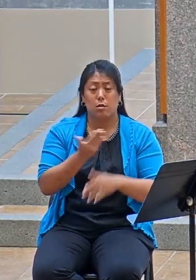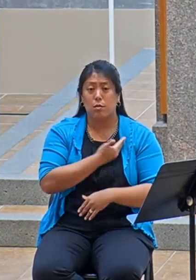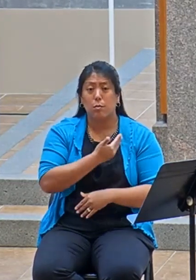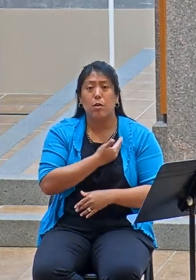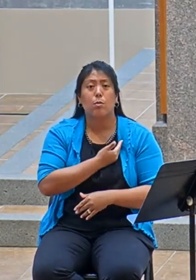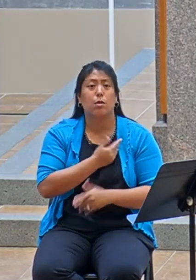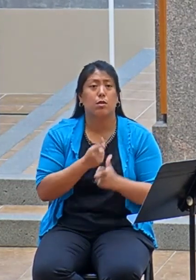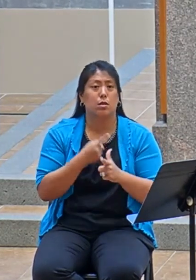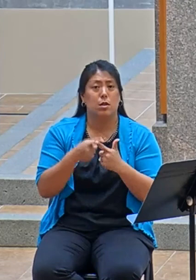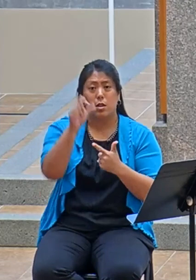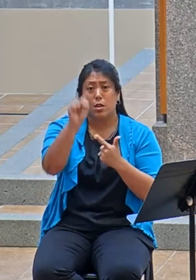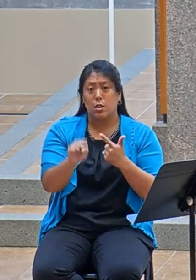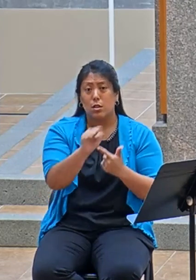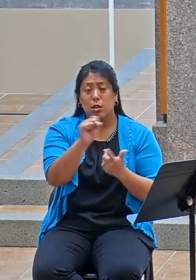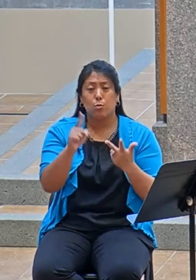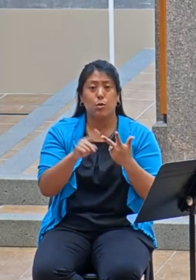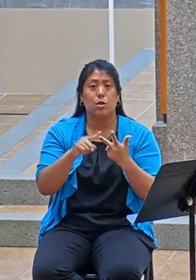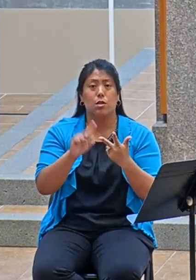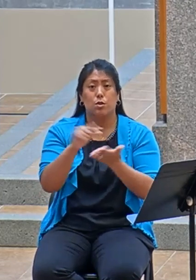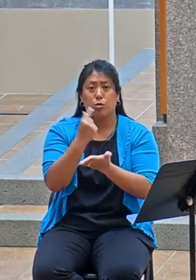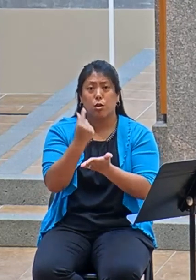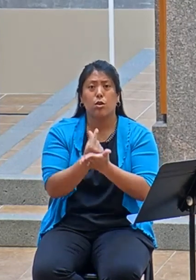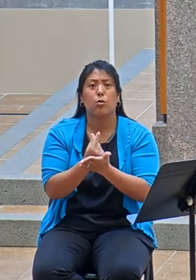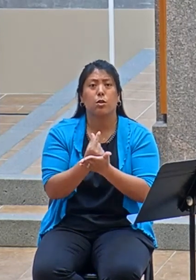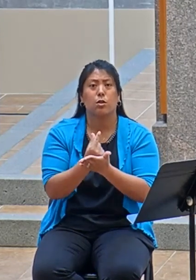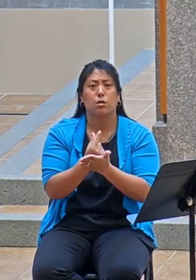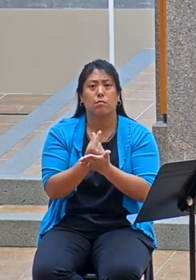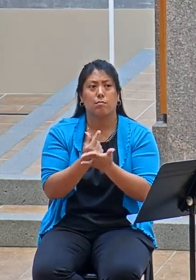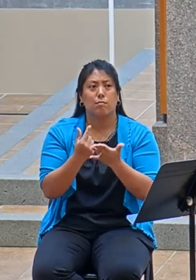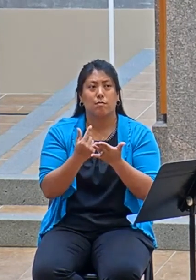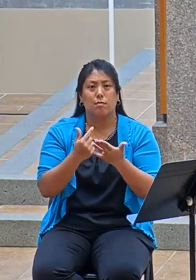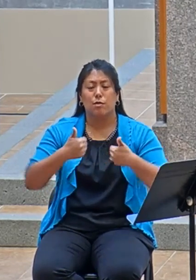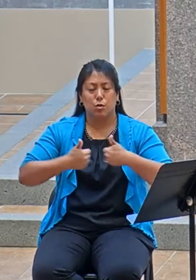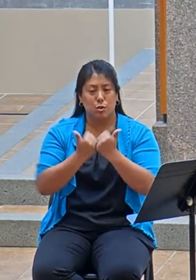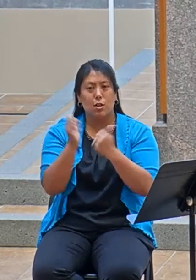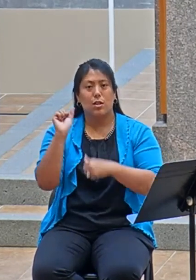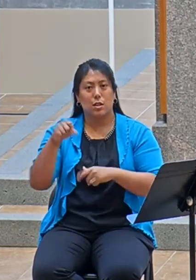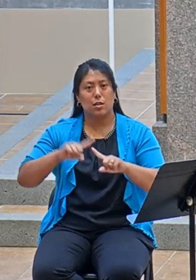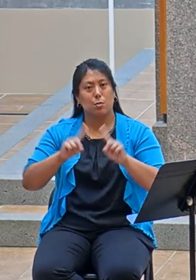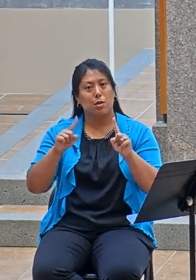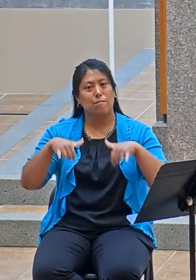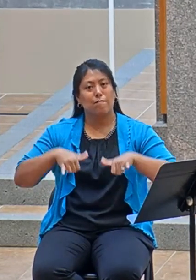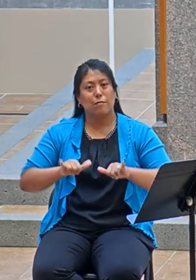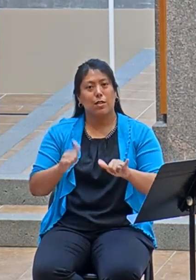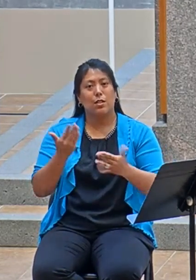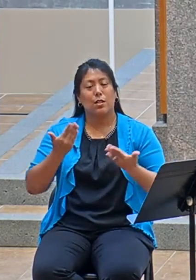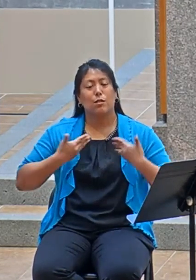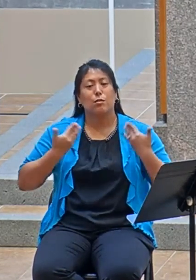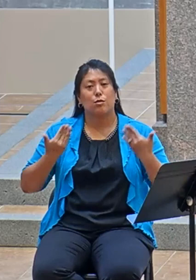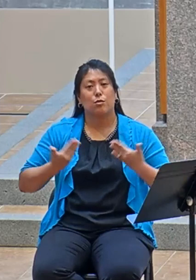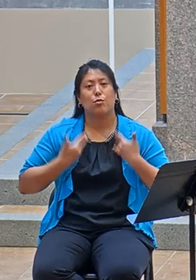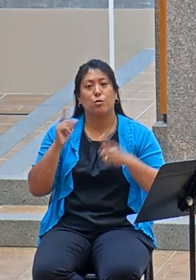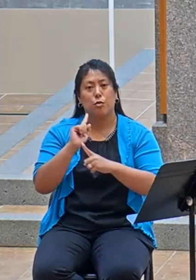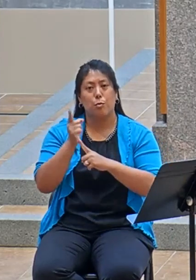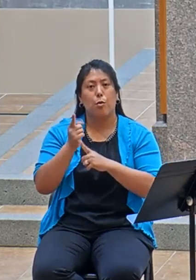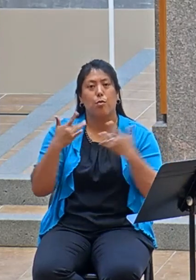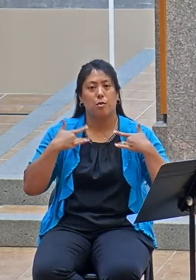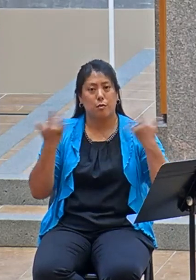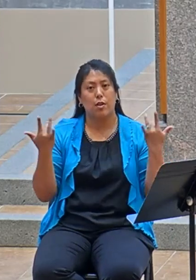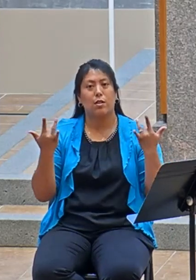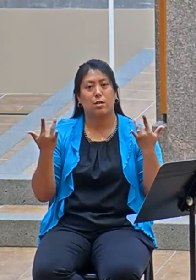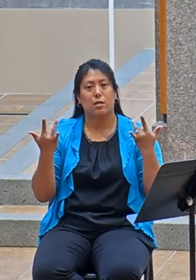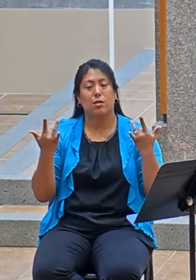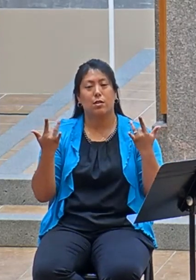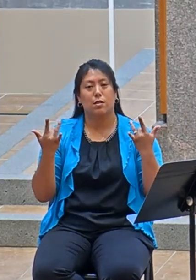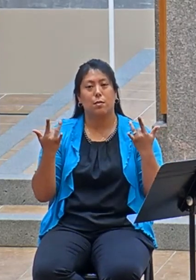sacraments, graduation's a little challenging, but it's still a joyful moment. An awesome